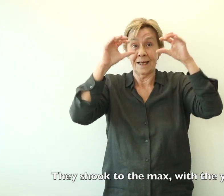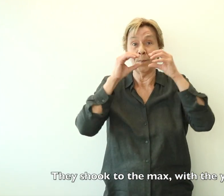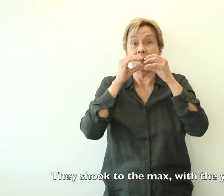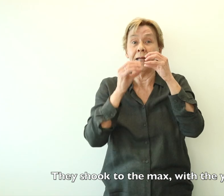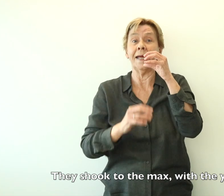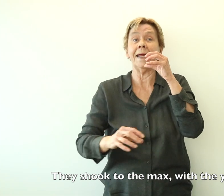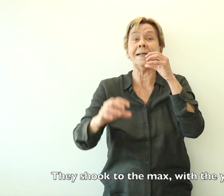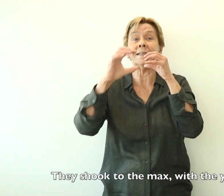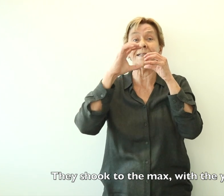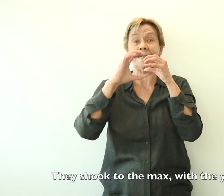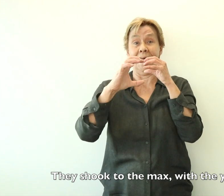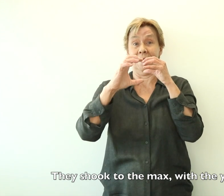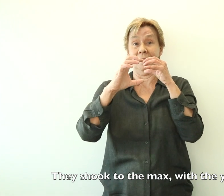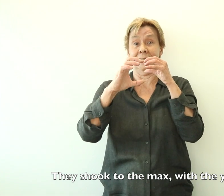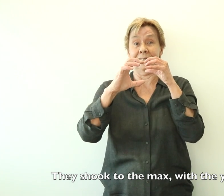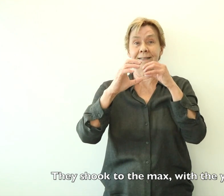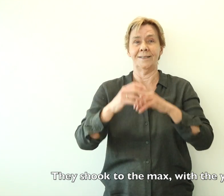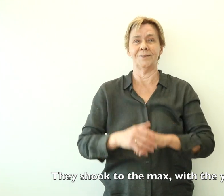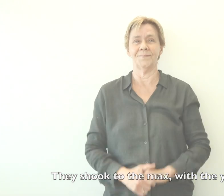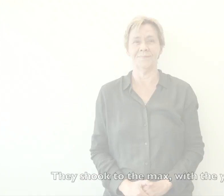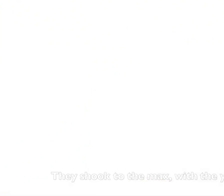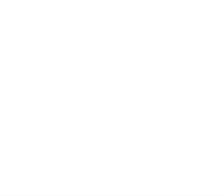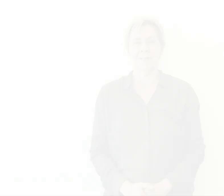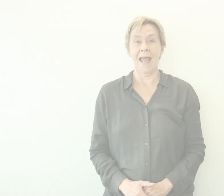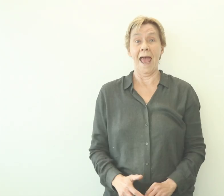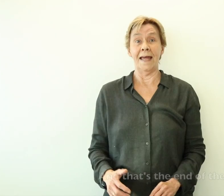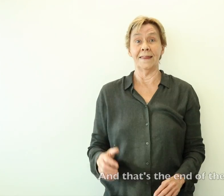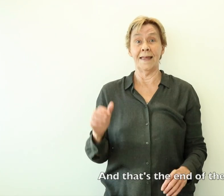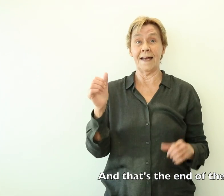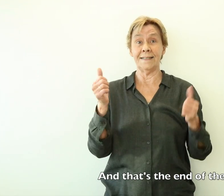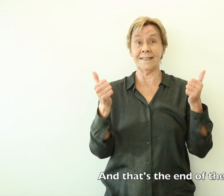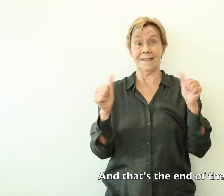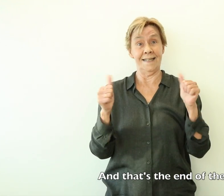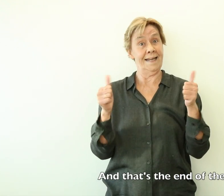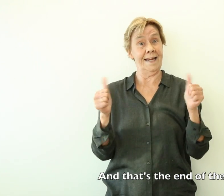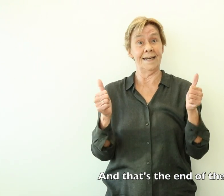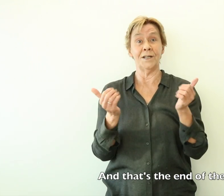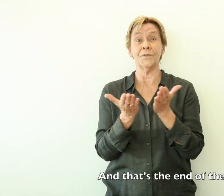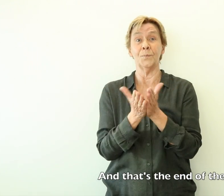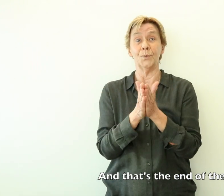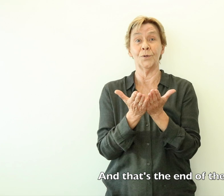playing sax. And that's the end of the book.